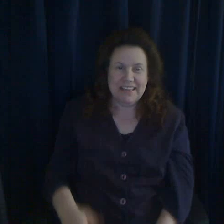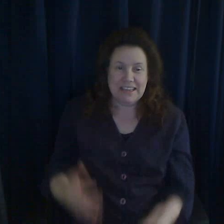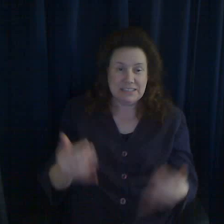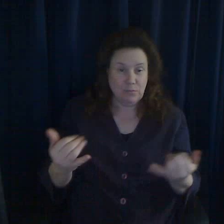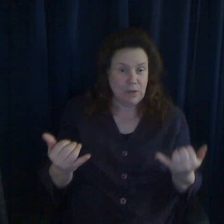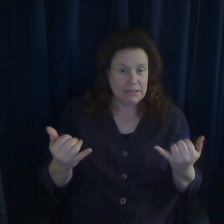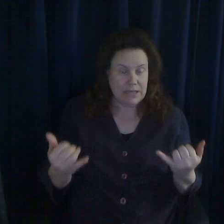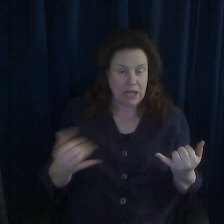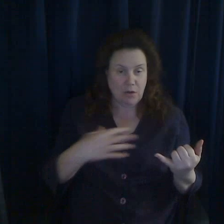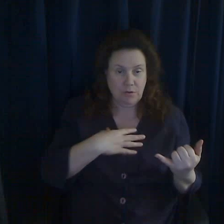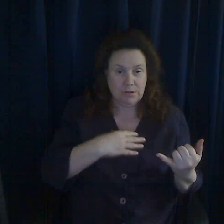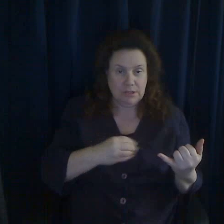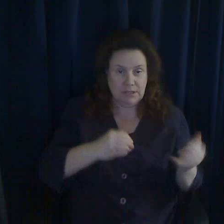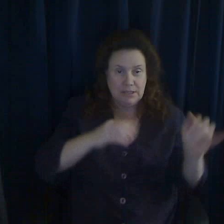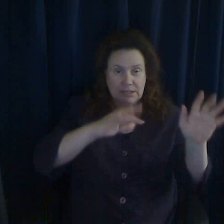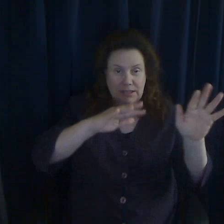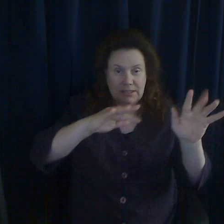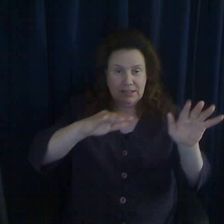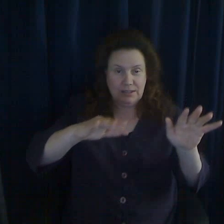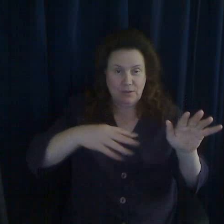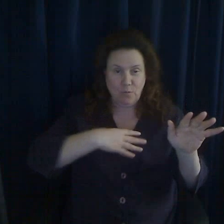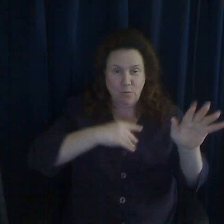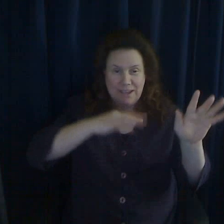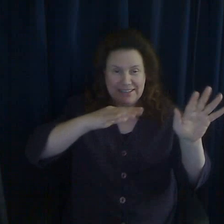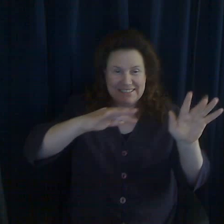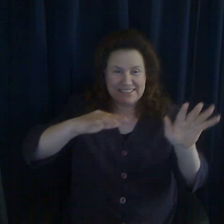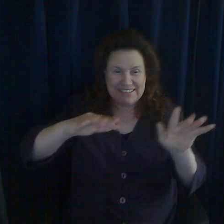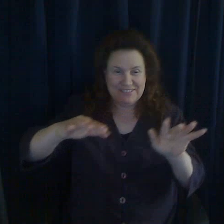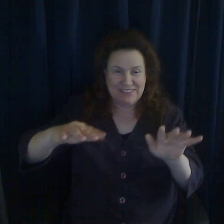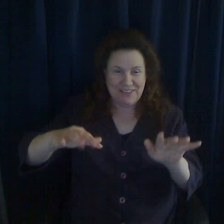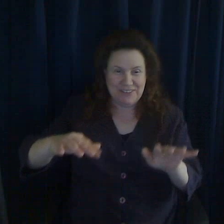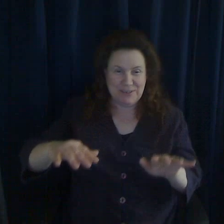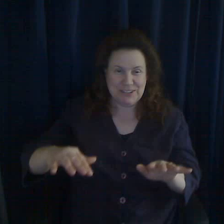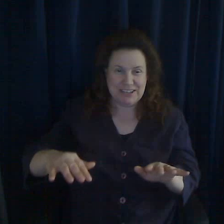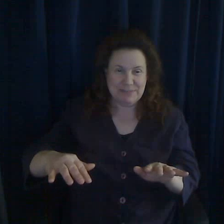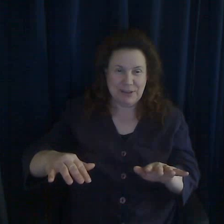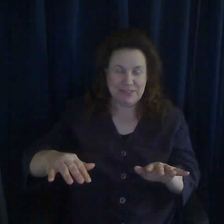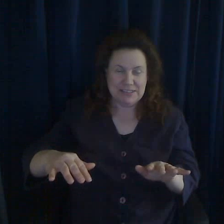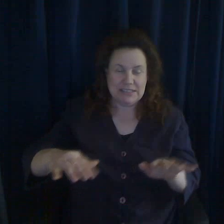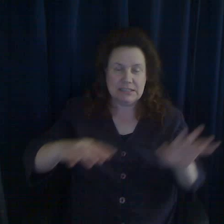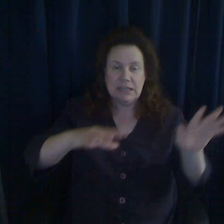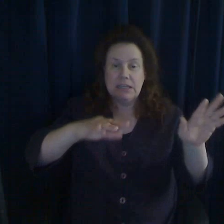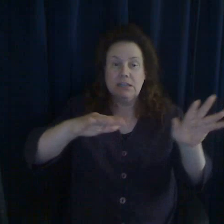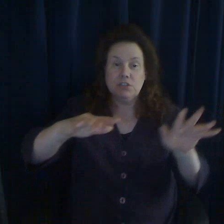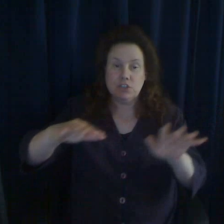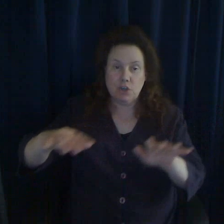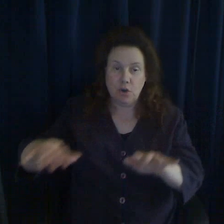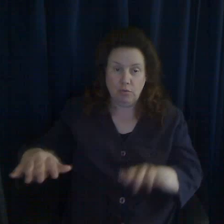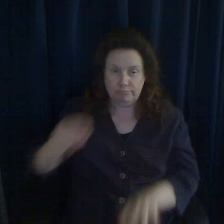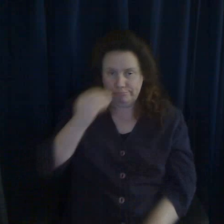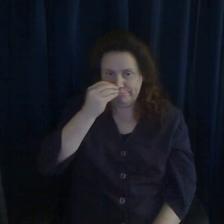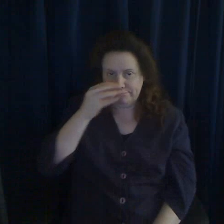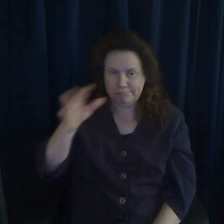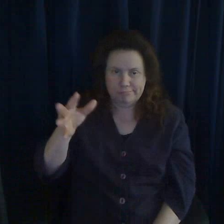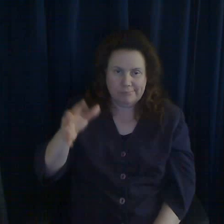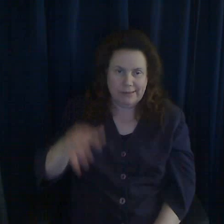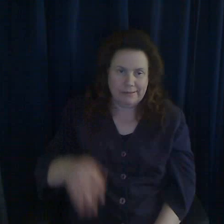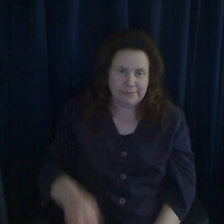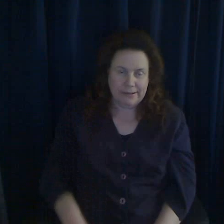I said right now, white, fluffy, we talked about this. Snow, I don't